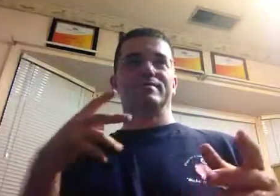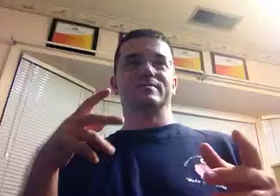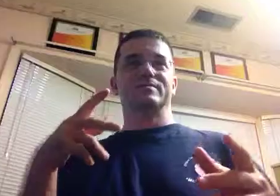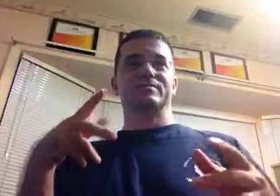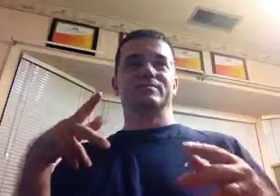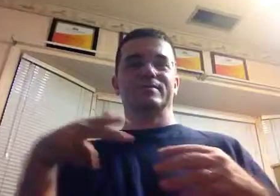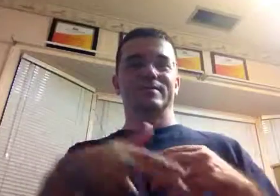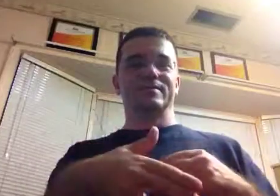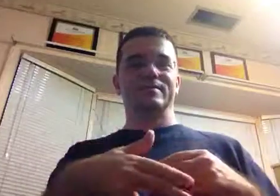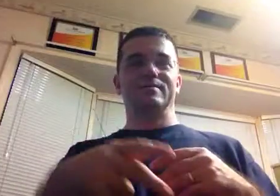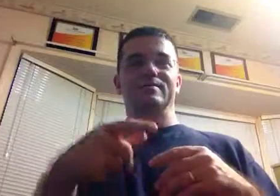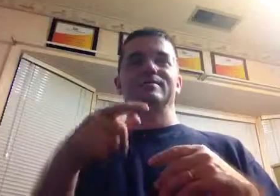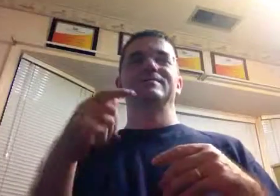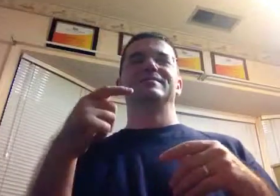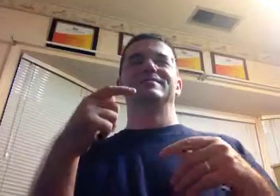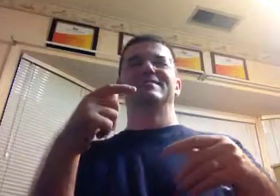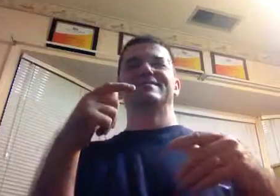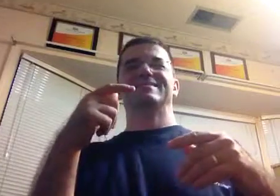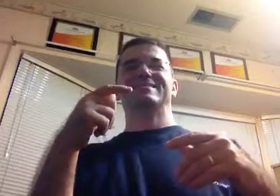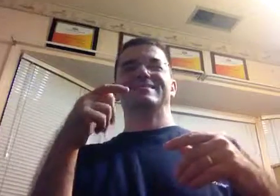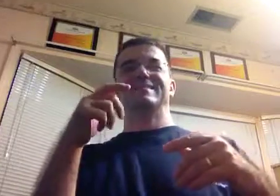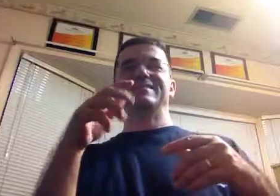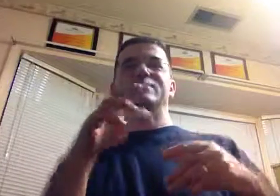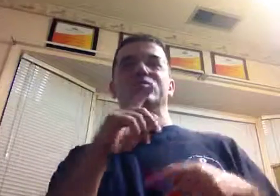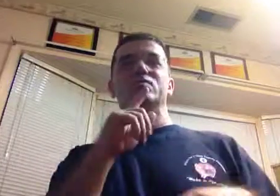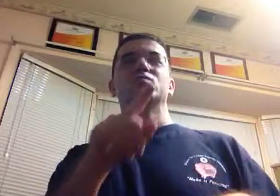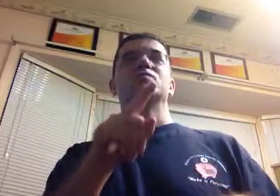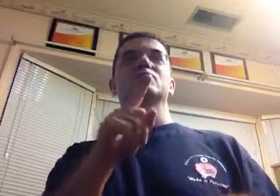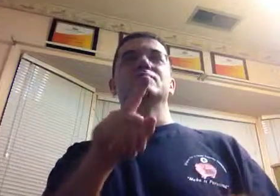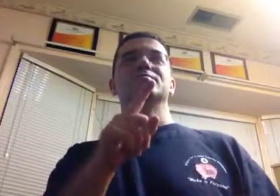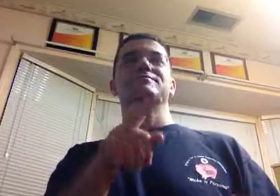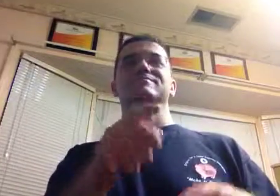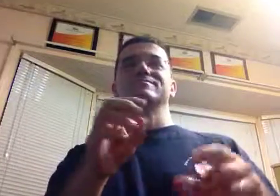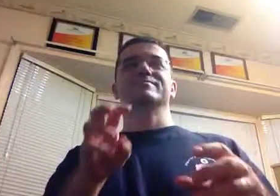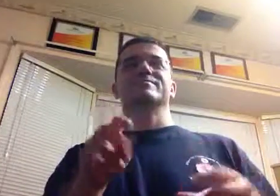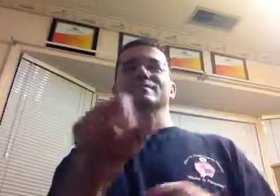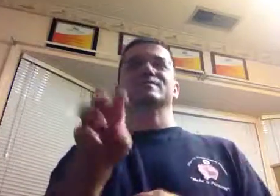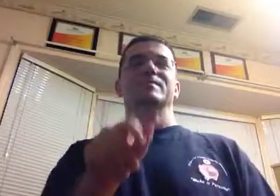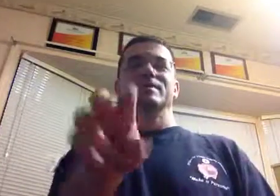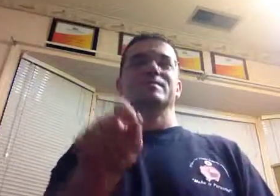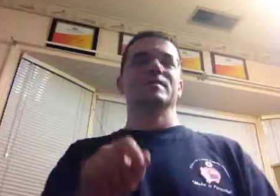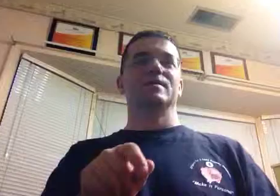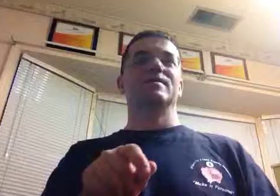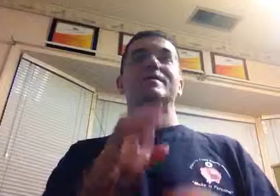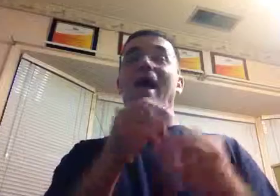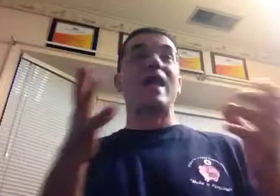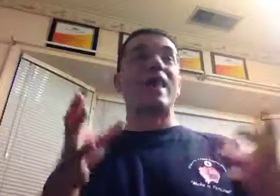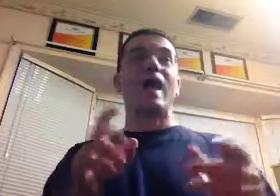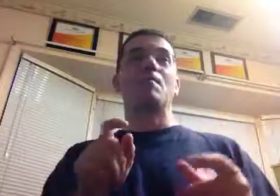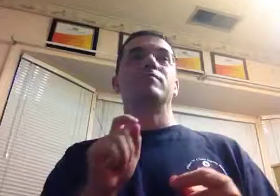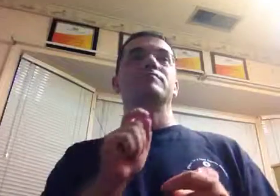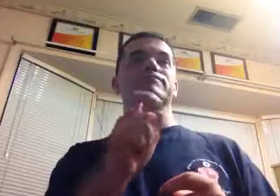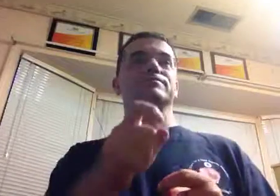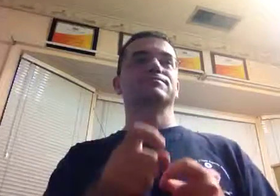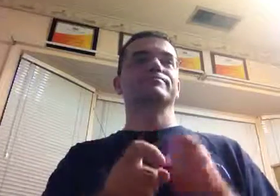death by 1,000 cuts, a little bit at a time. You see what I'm saying? Yes. Okay, so, I mean, yes, you definitely have the room to